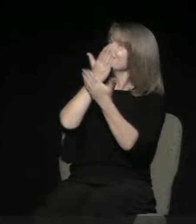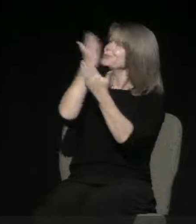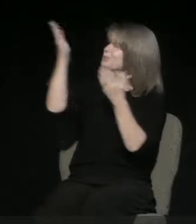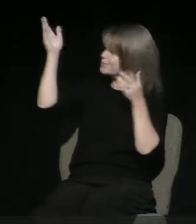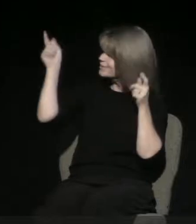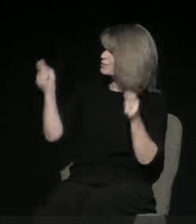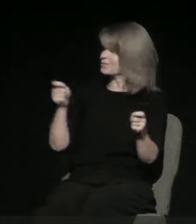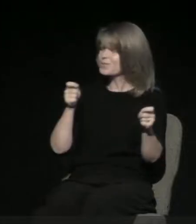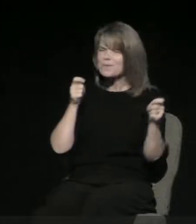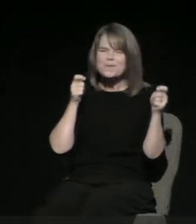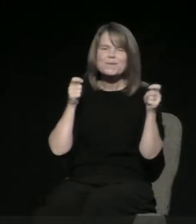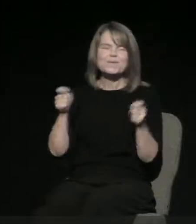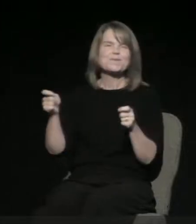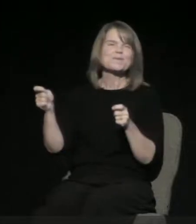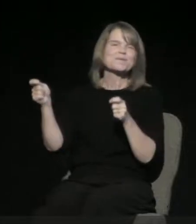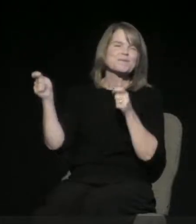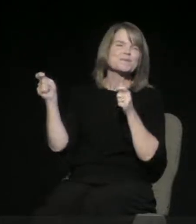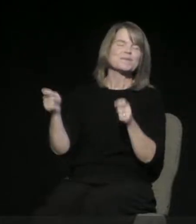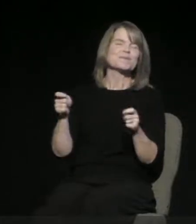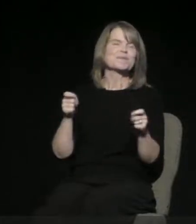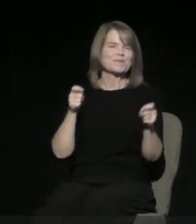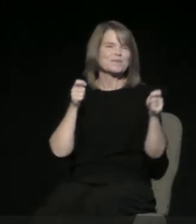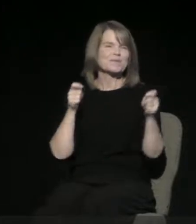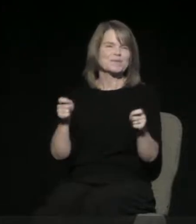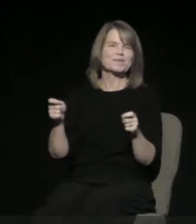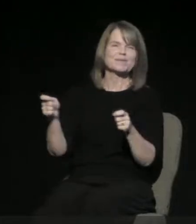the battle belongs to you.